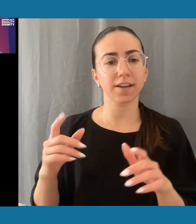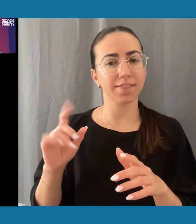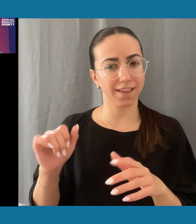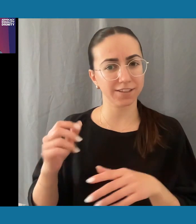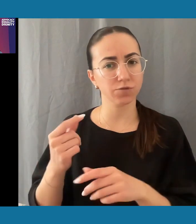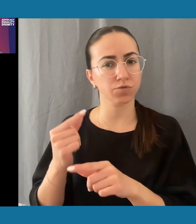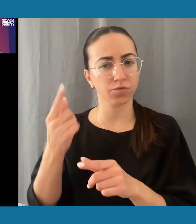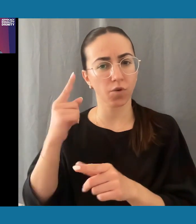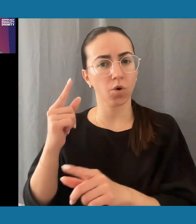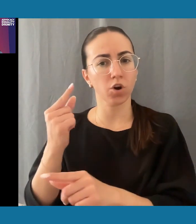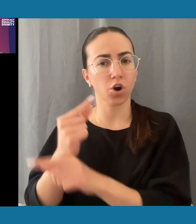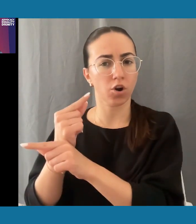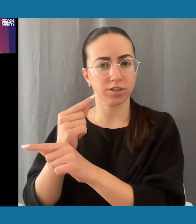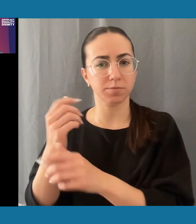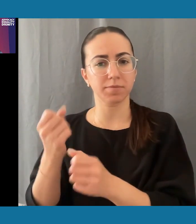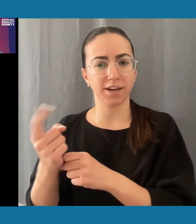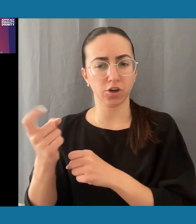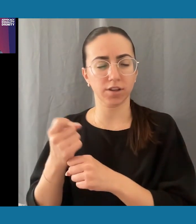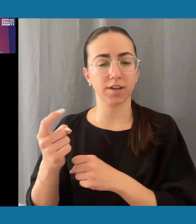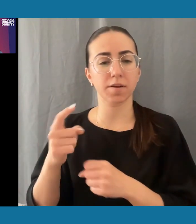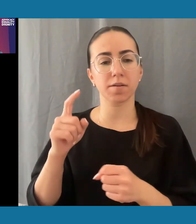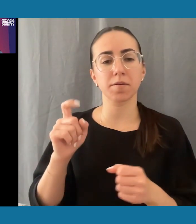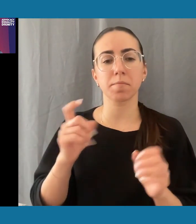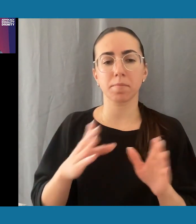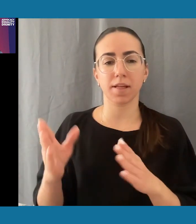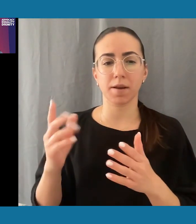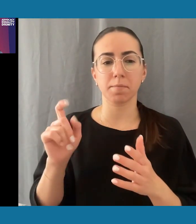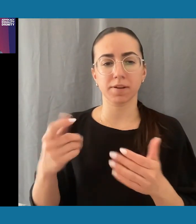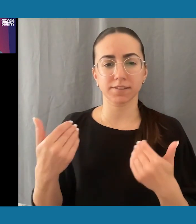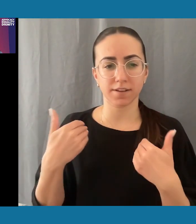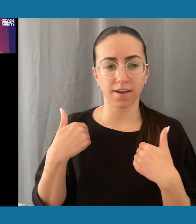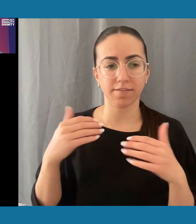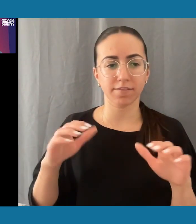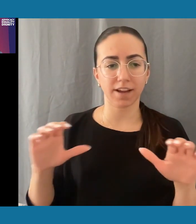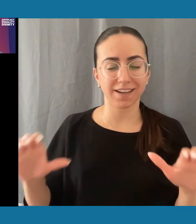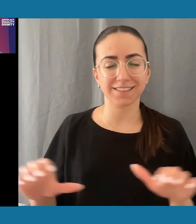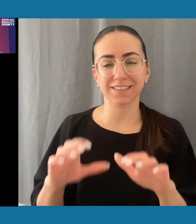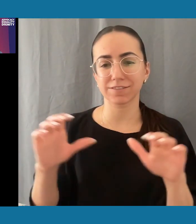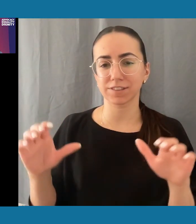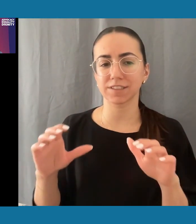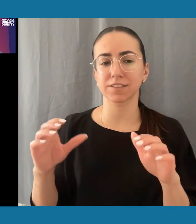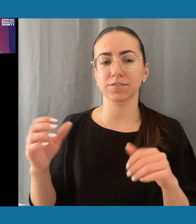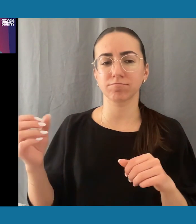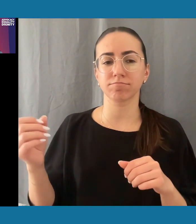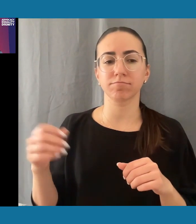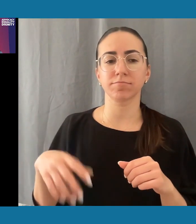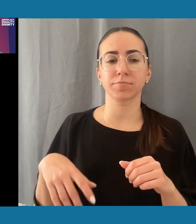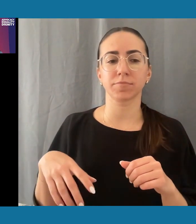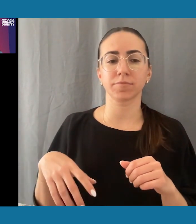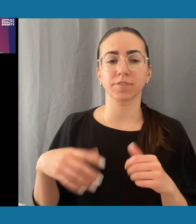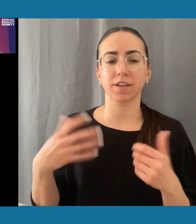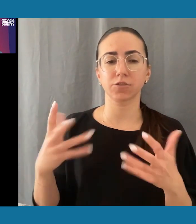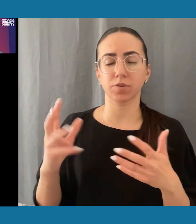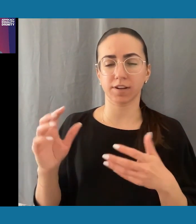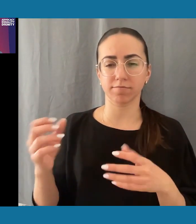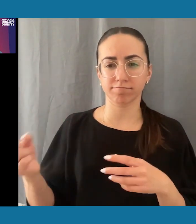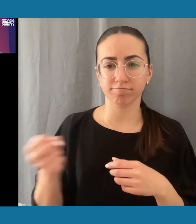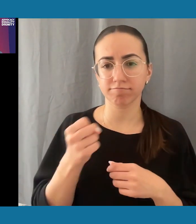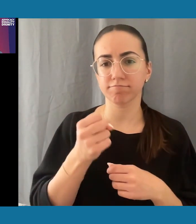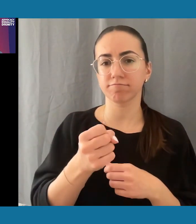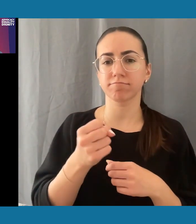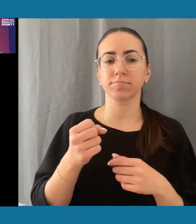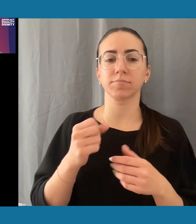include information on what activities, what things that the guardian did to enhance capacity and to help